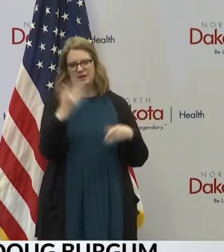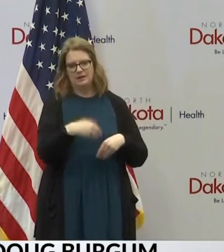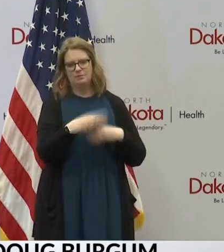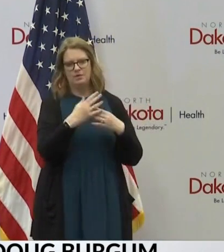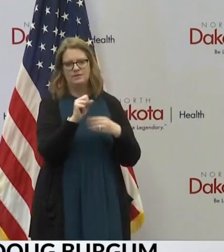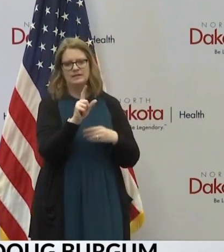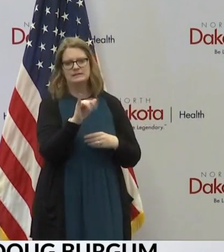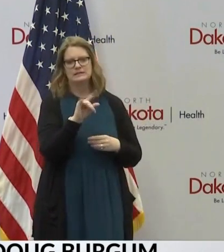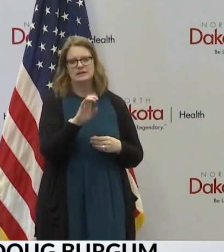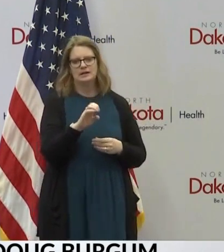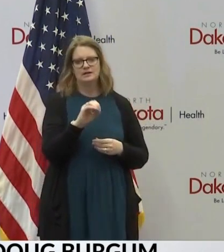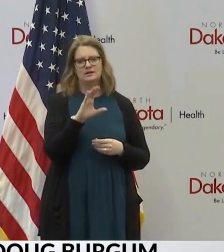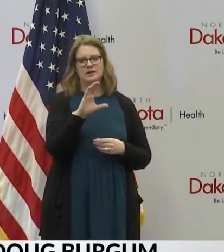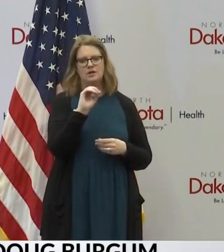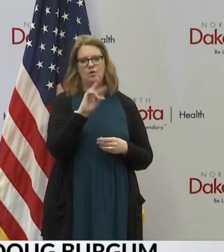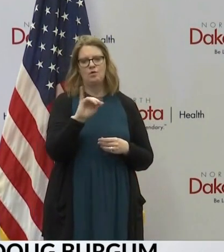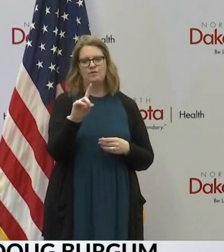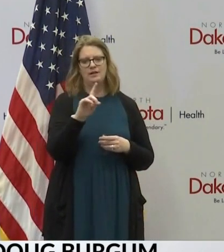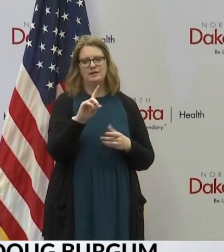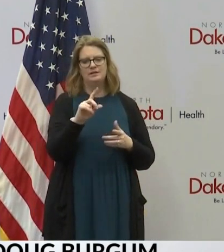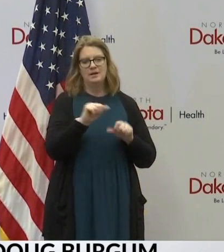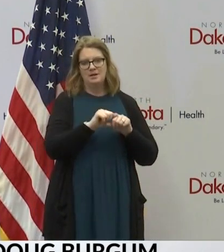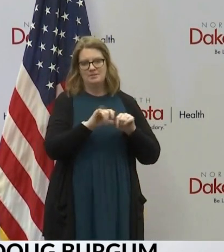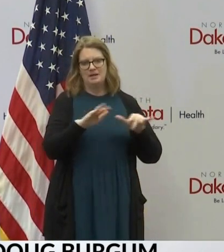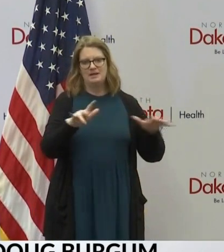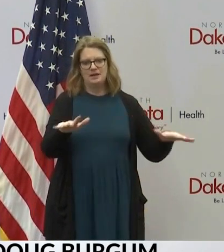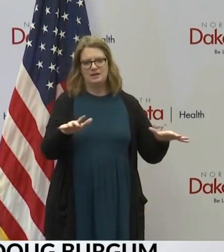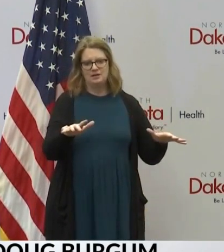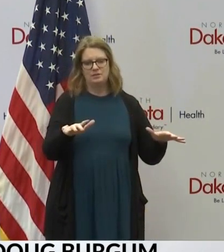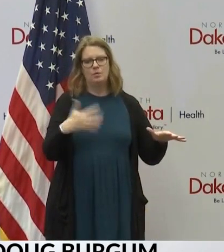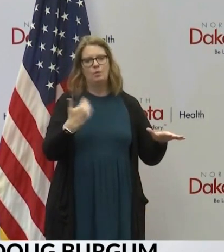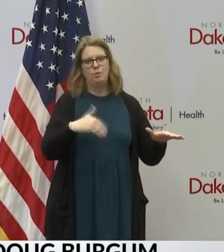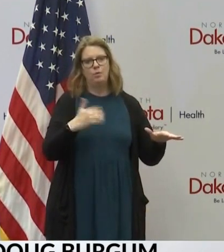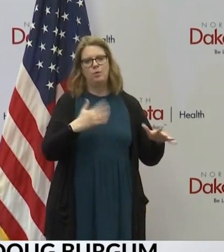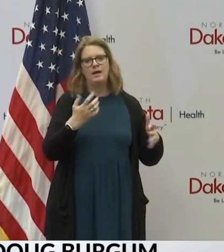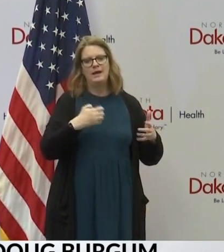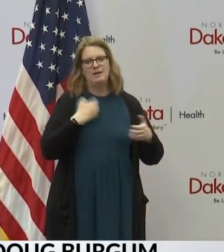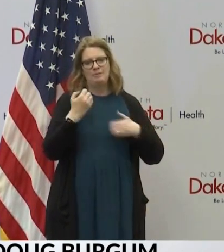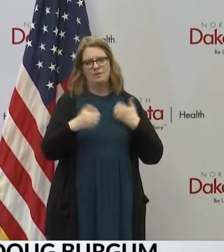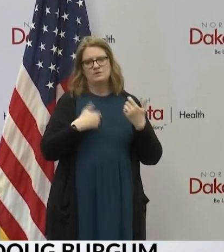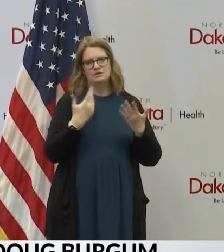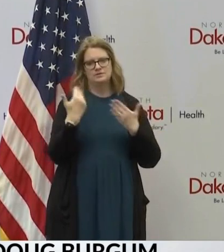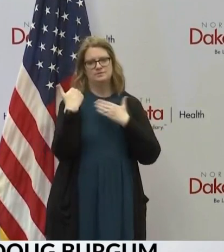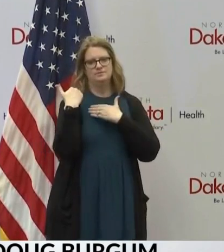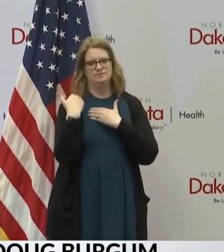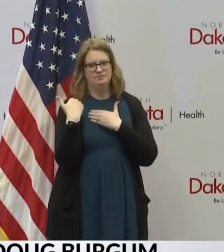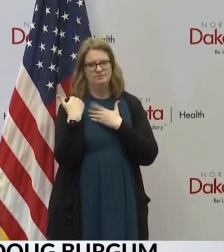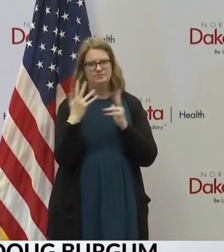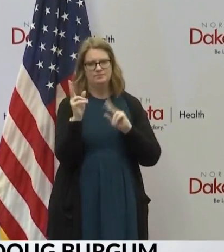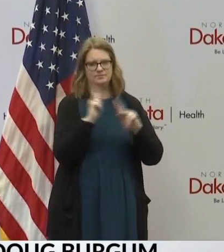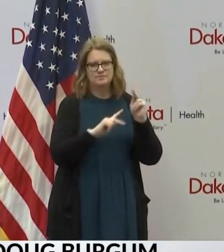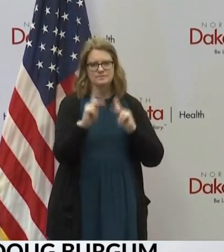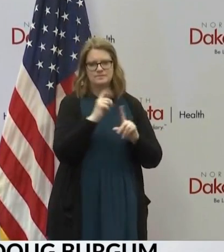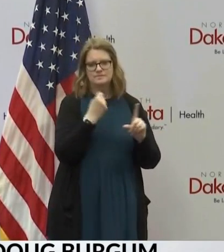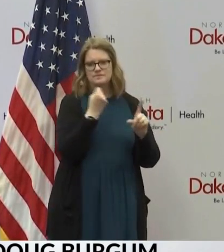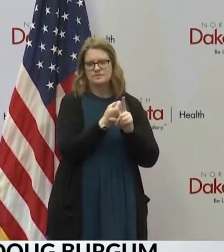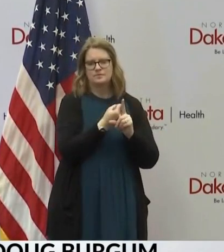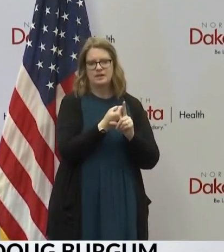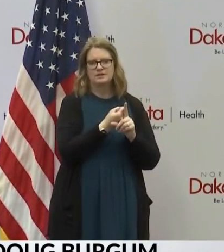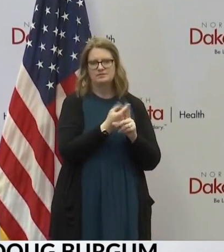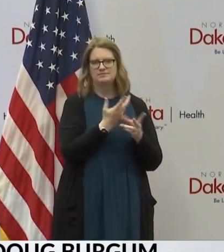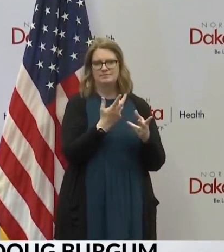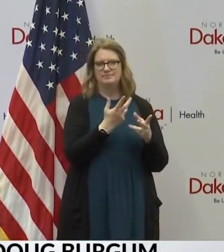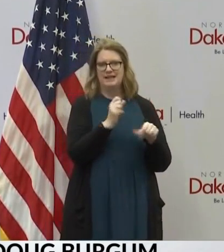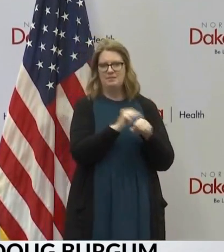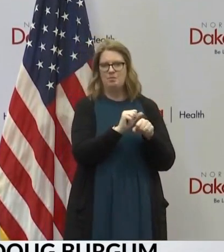slide, the COVID pandemic has taken an emotional toll on citizens. And impacts that will affect employees well beyond